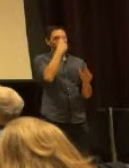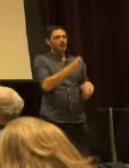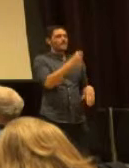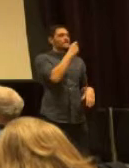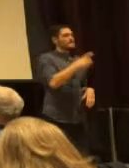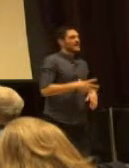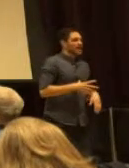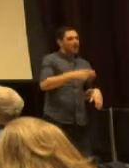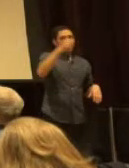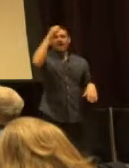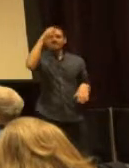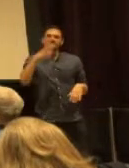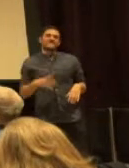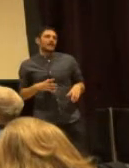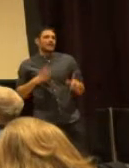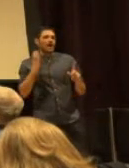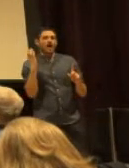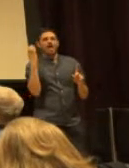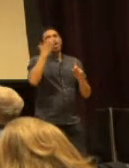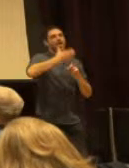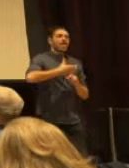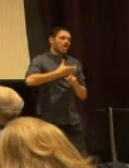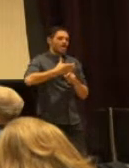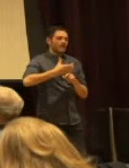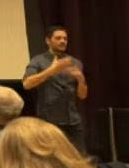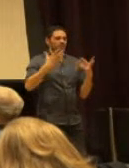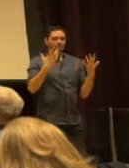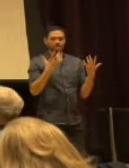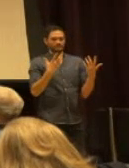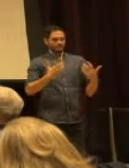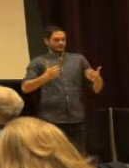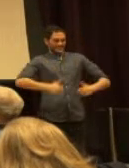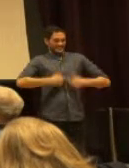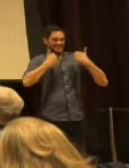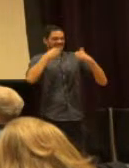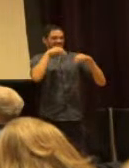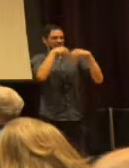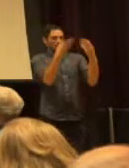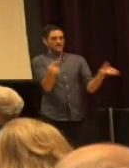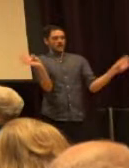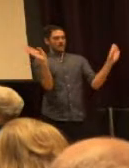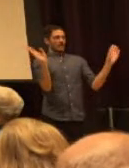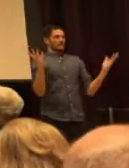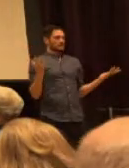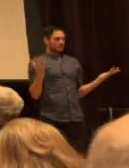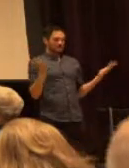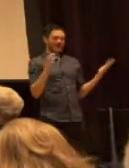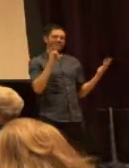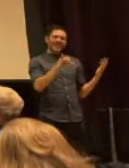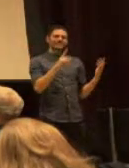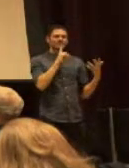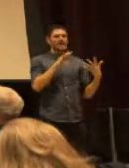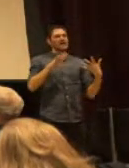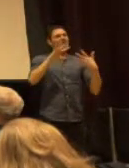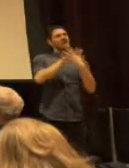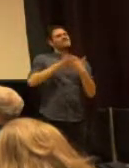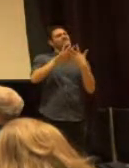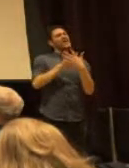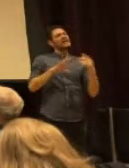in public. And that has intentionally vague wording to attack trans people, to